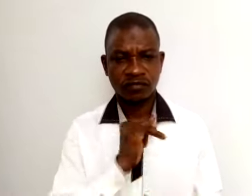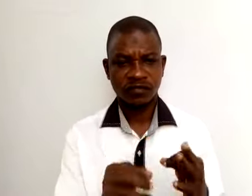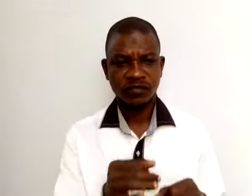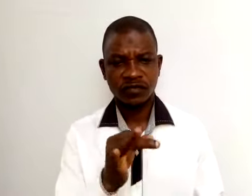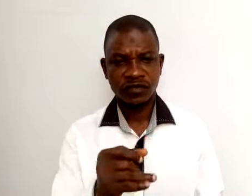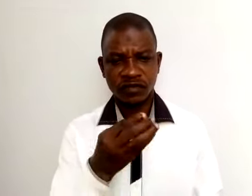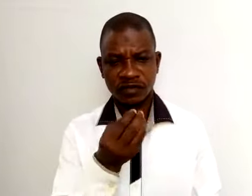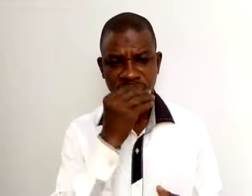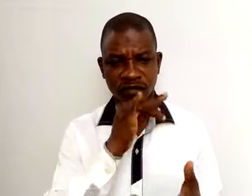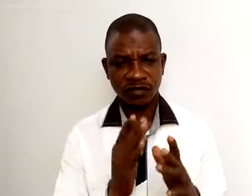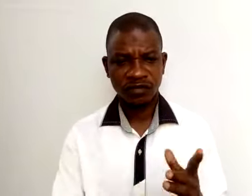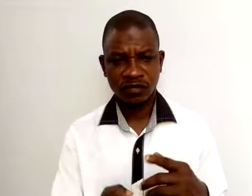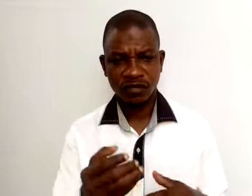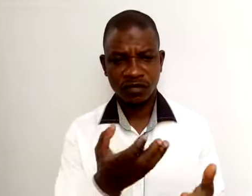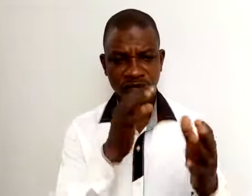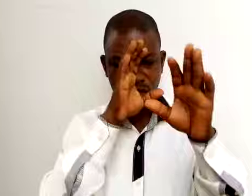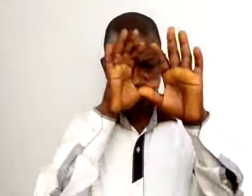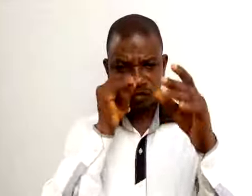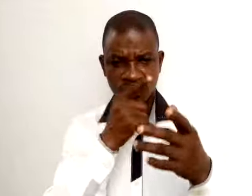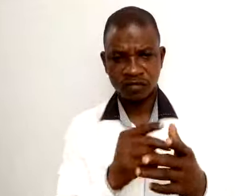consumer expects an increase in future